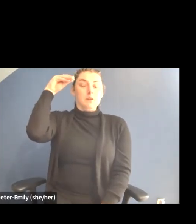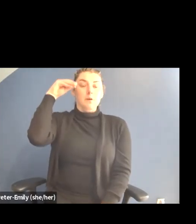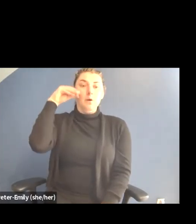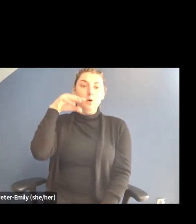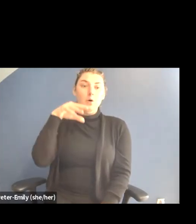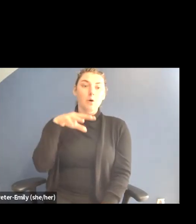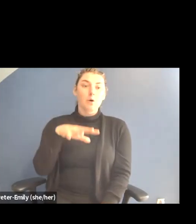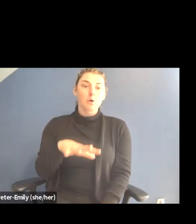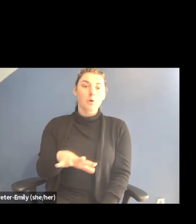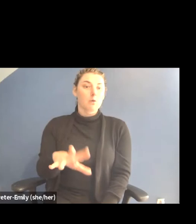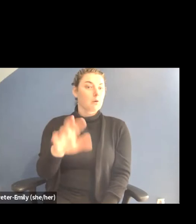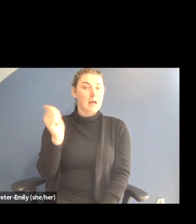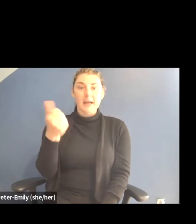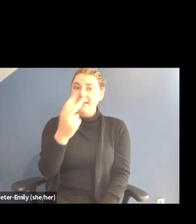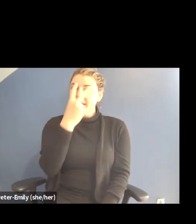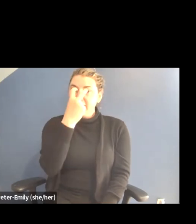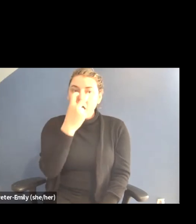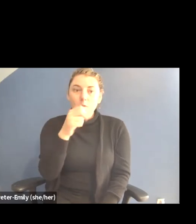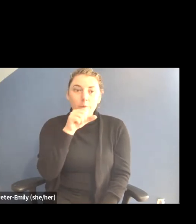Exhale doubt.